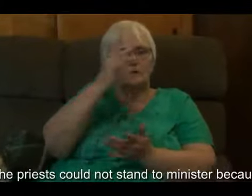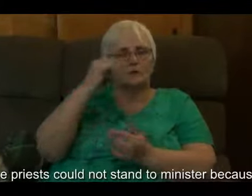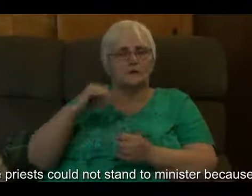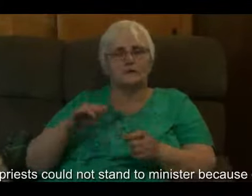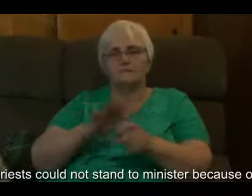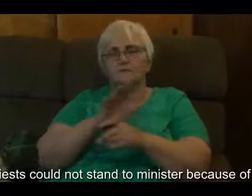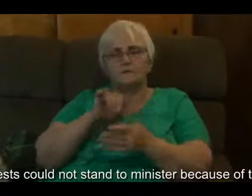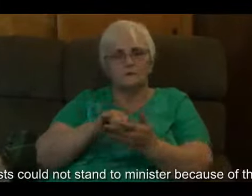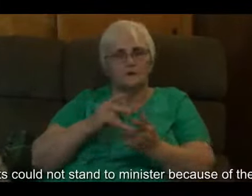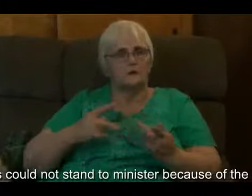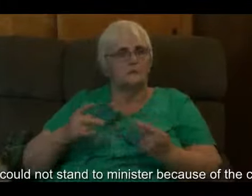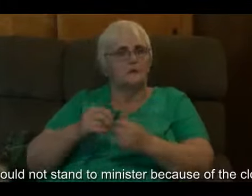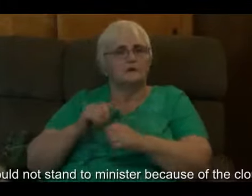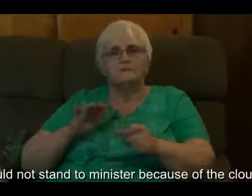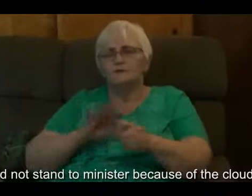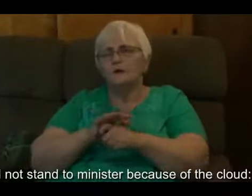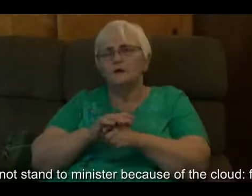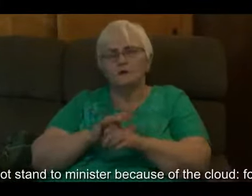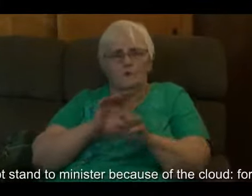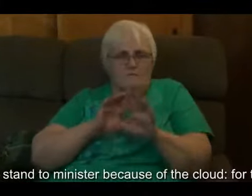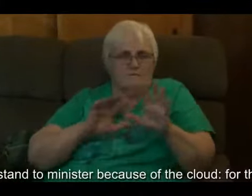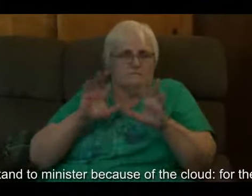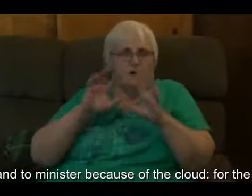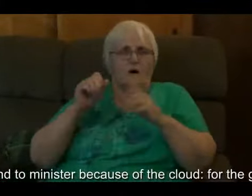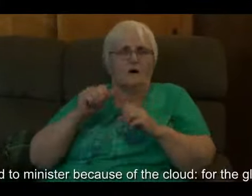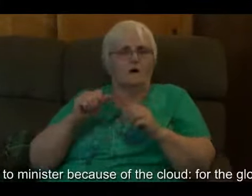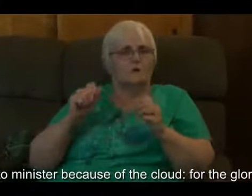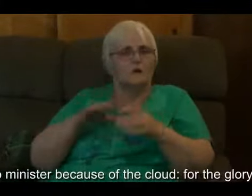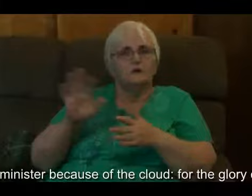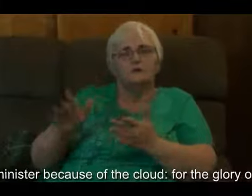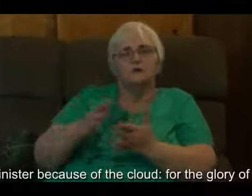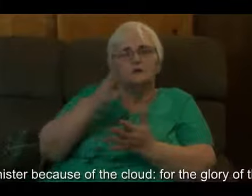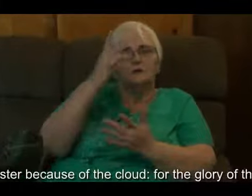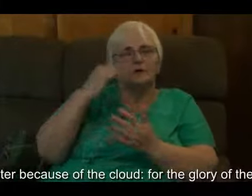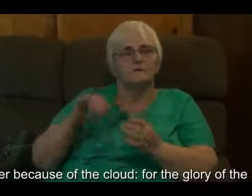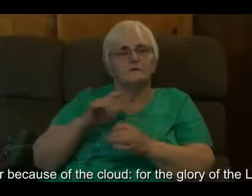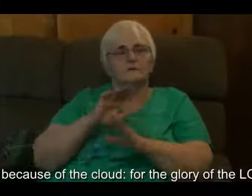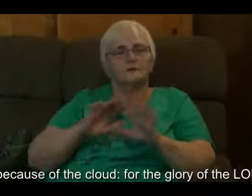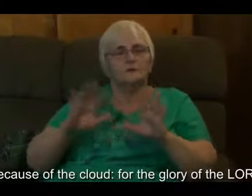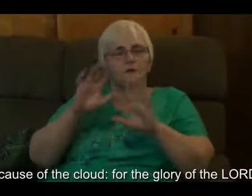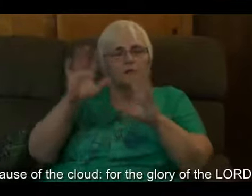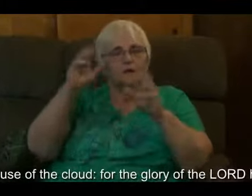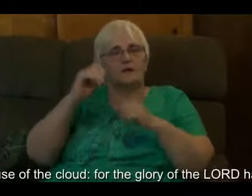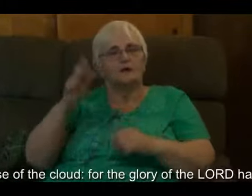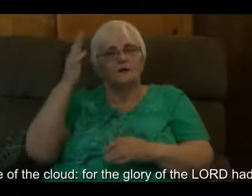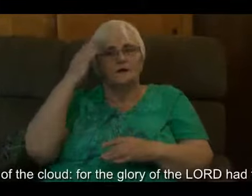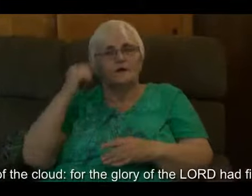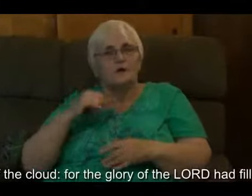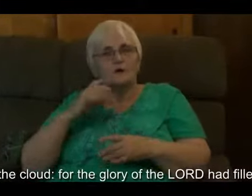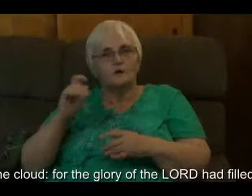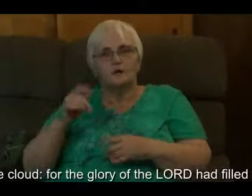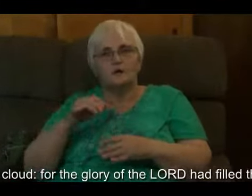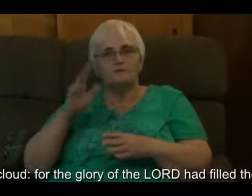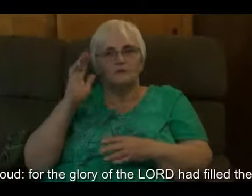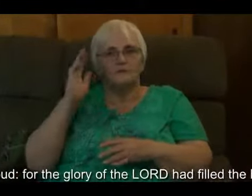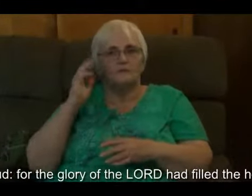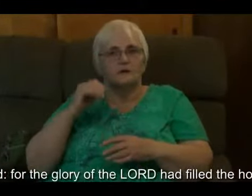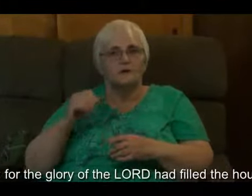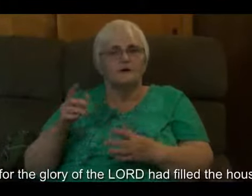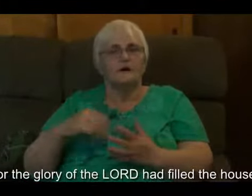place, filled it with fog, filled it with his glory, filled it with a cloud. You know, they couldn't even minister. Why? Because His glory was